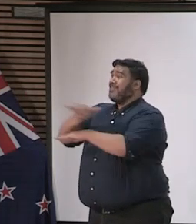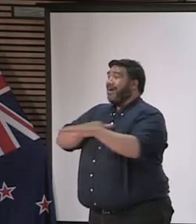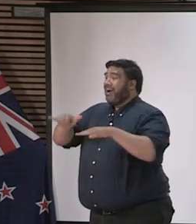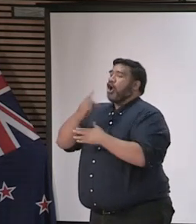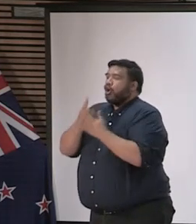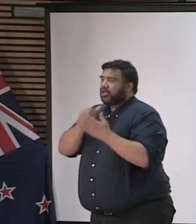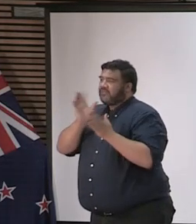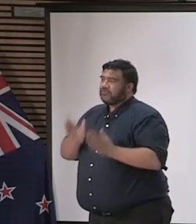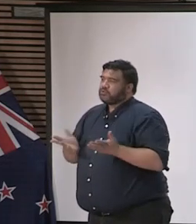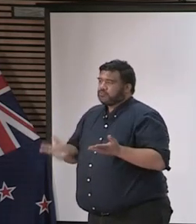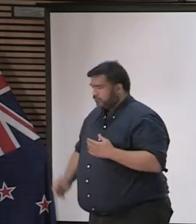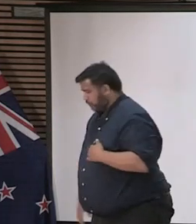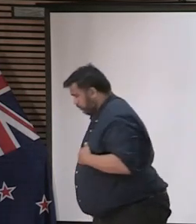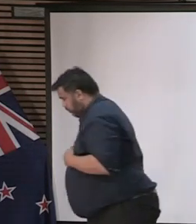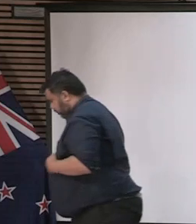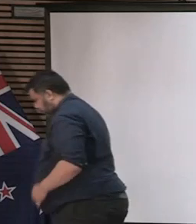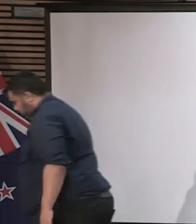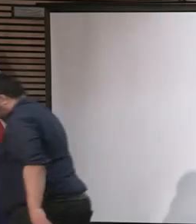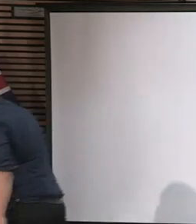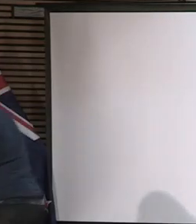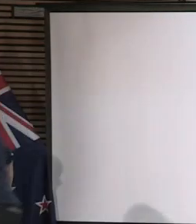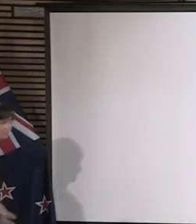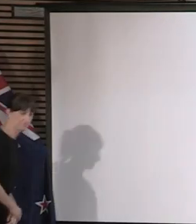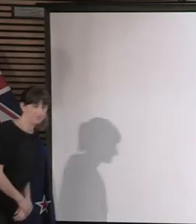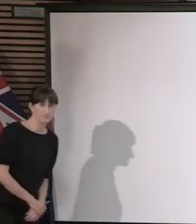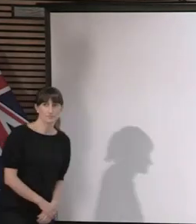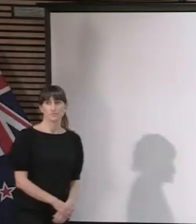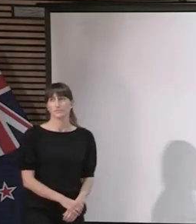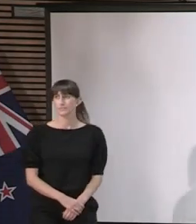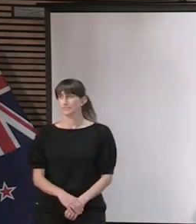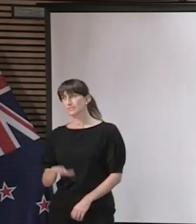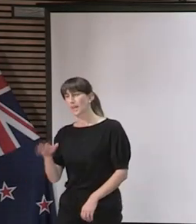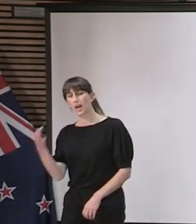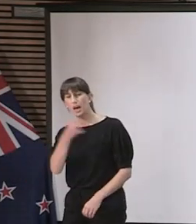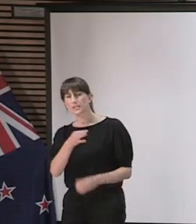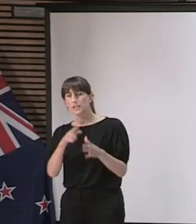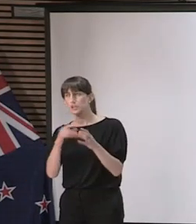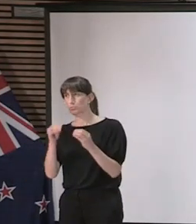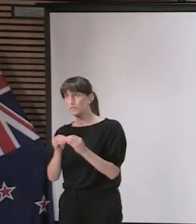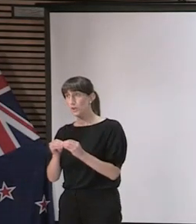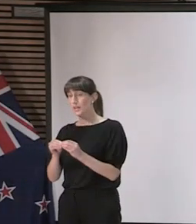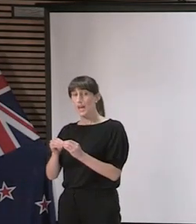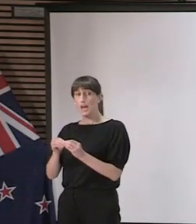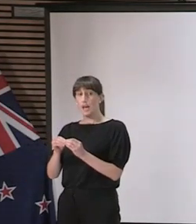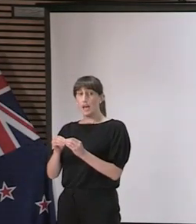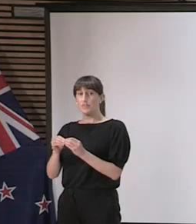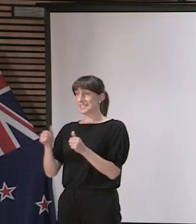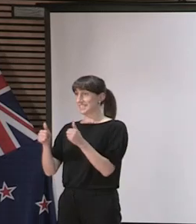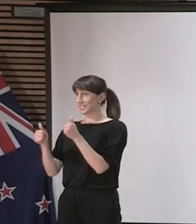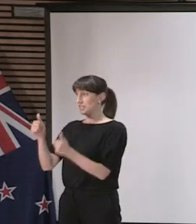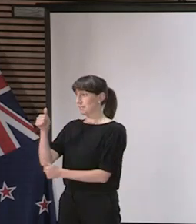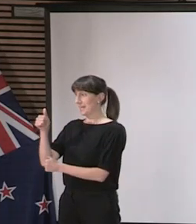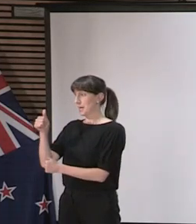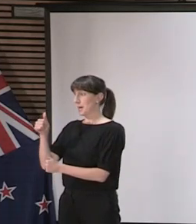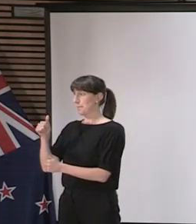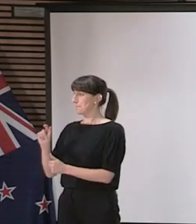to. Dr. Bloomfield, have you provided any advice to the Deputy Prime Minister on whether it's suitable for him to return given his age? No, I